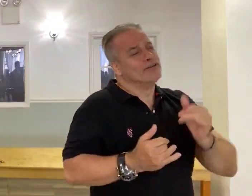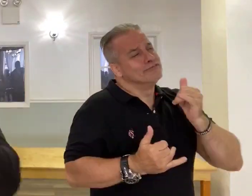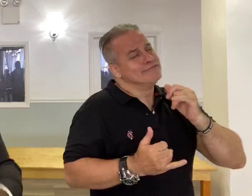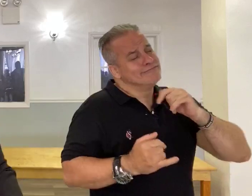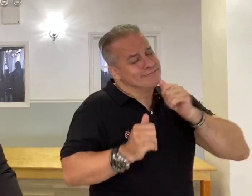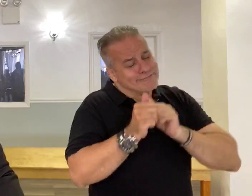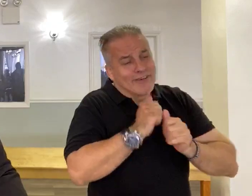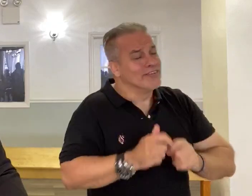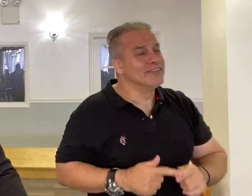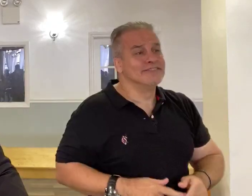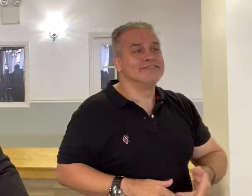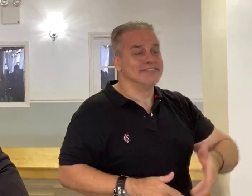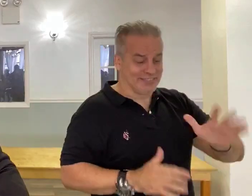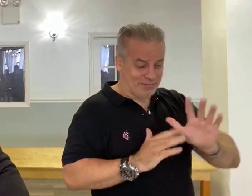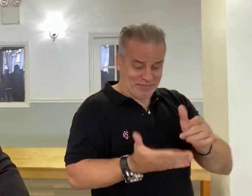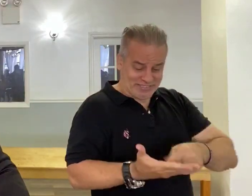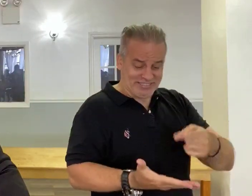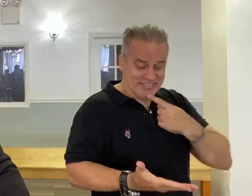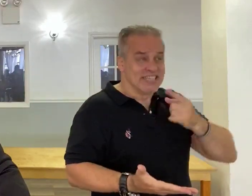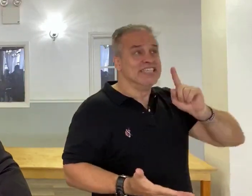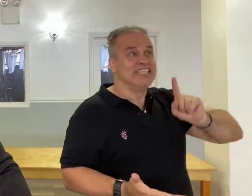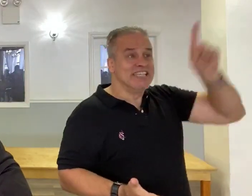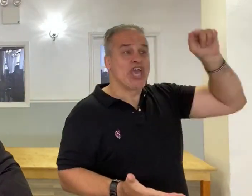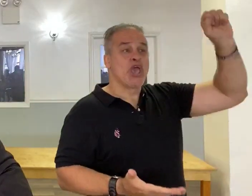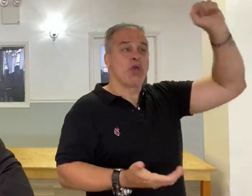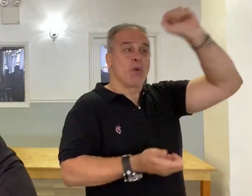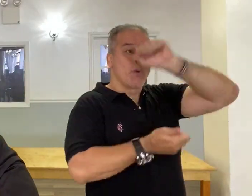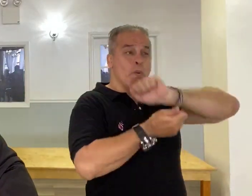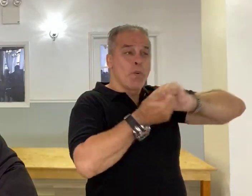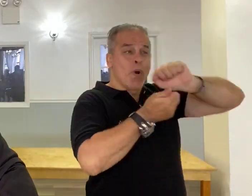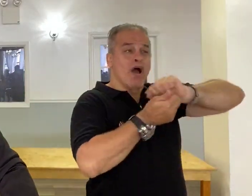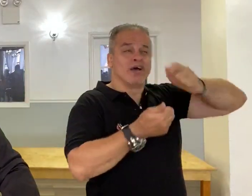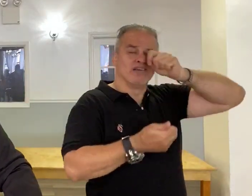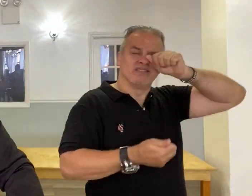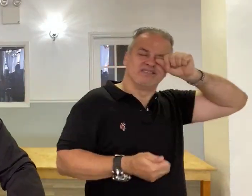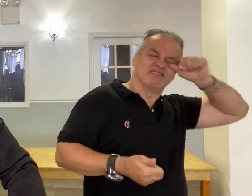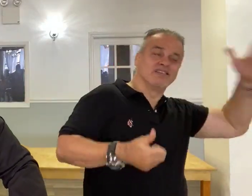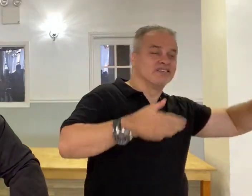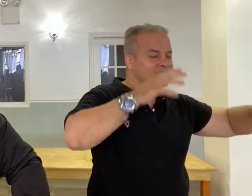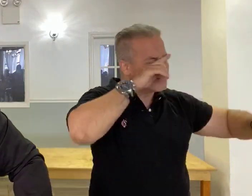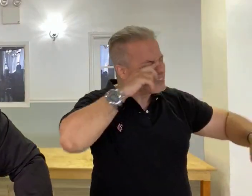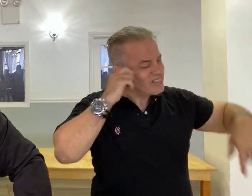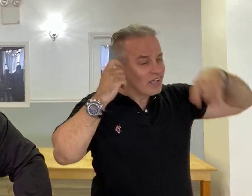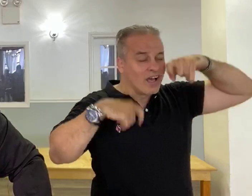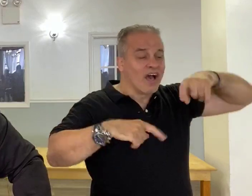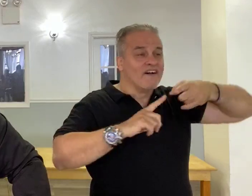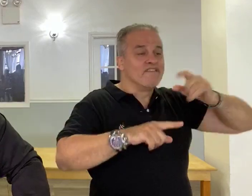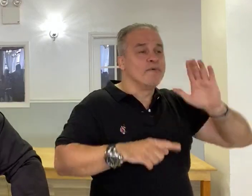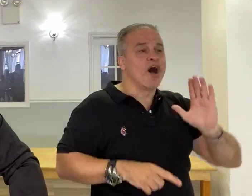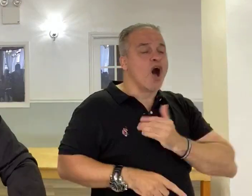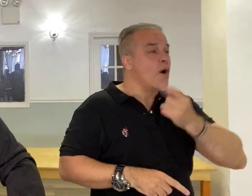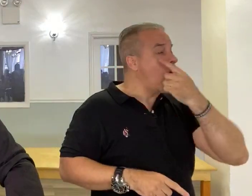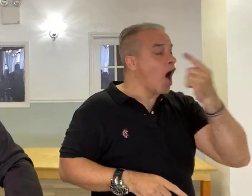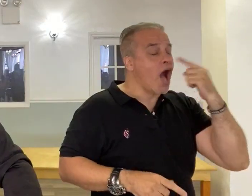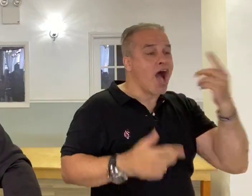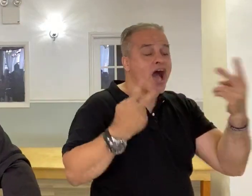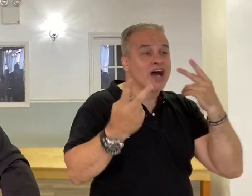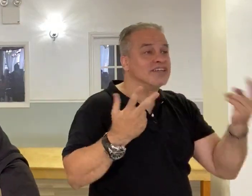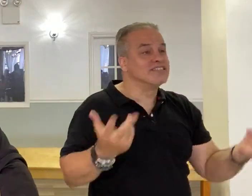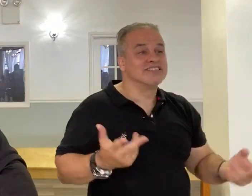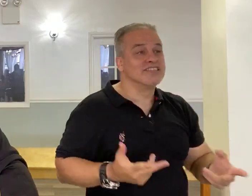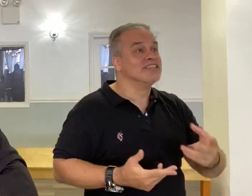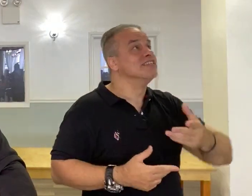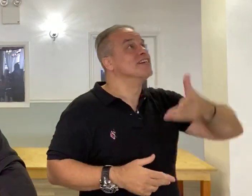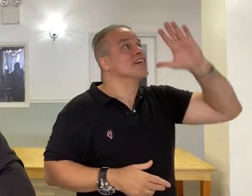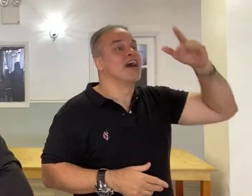the tears from our eyes. It says, and God shall wipe away all tears from their eyes, and there shall be